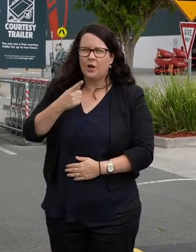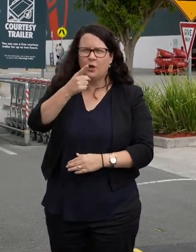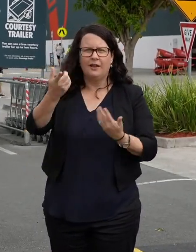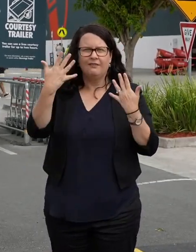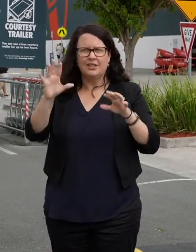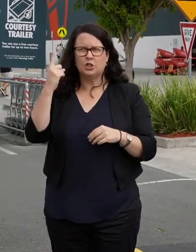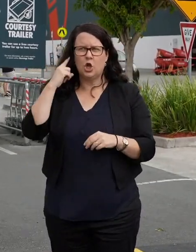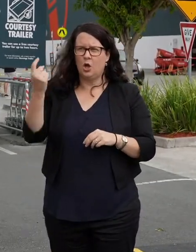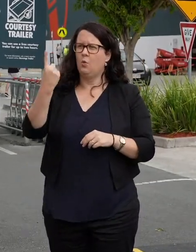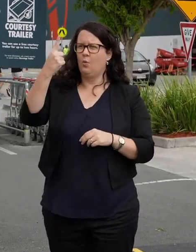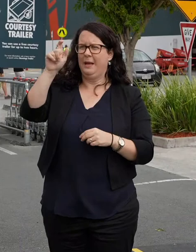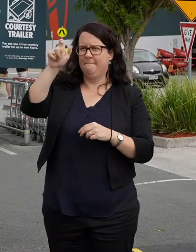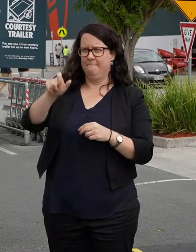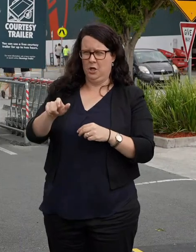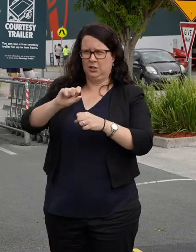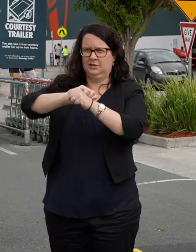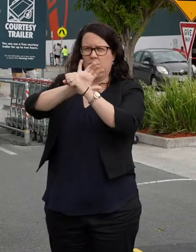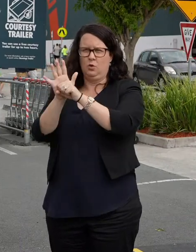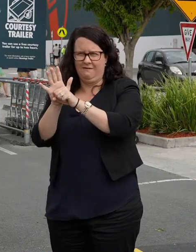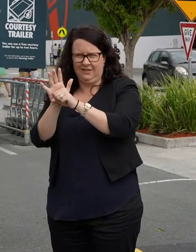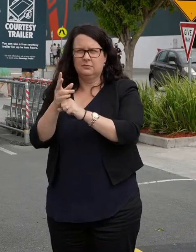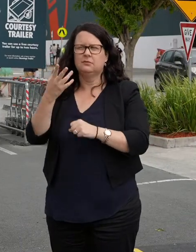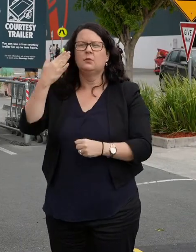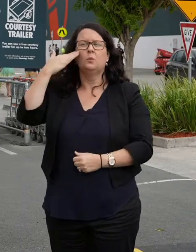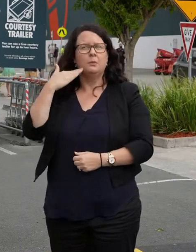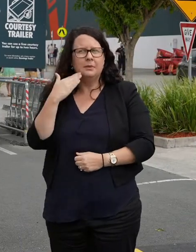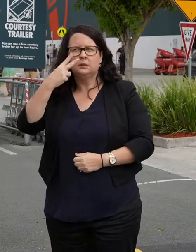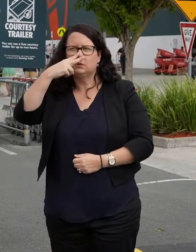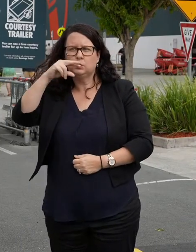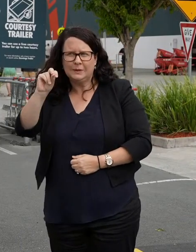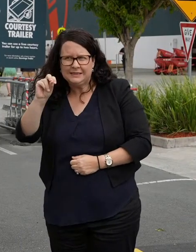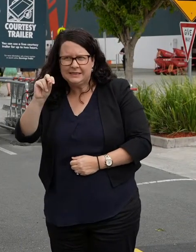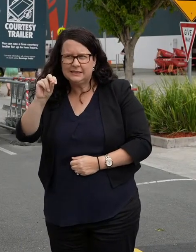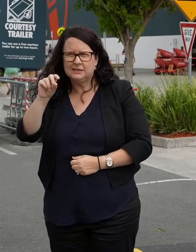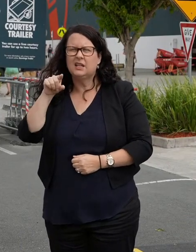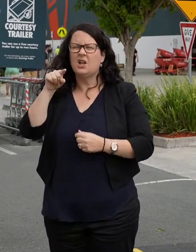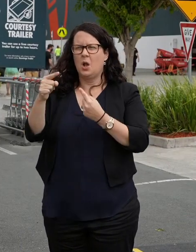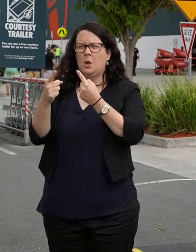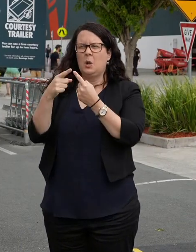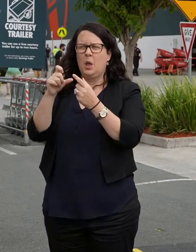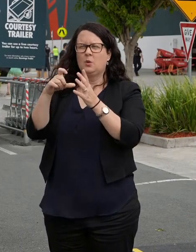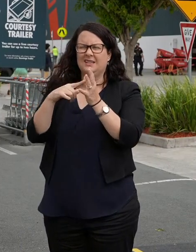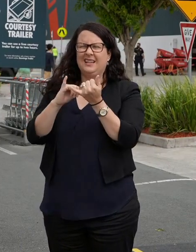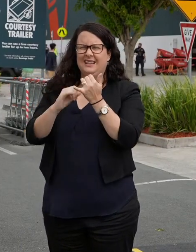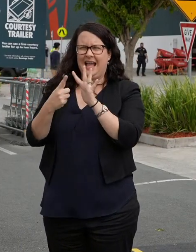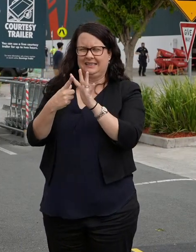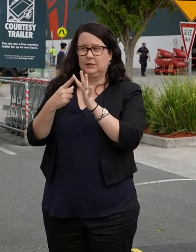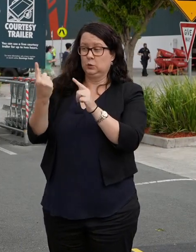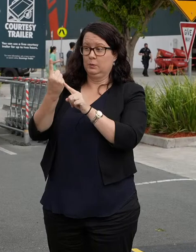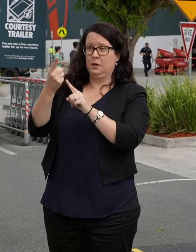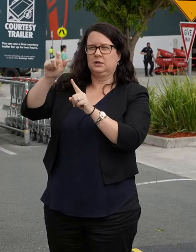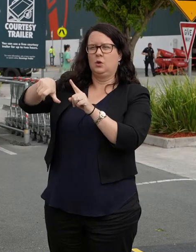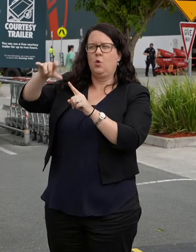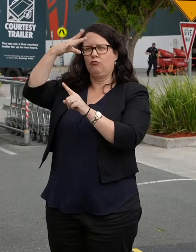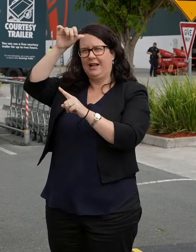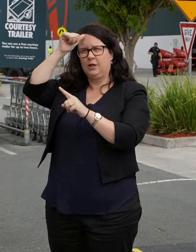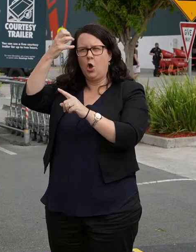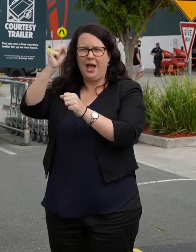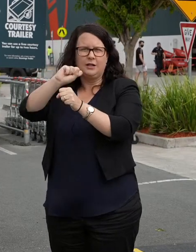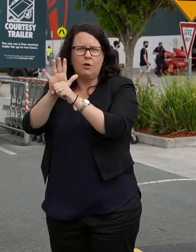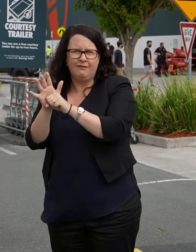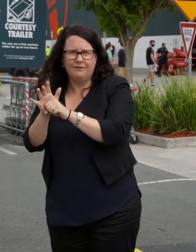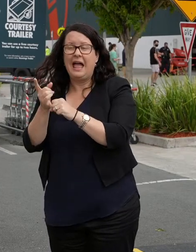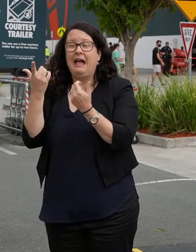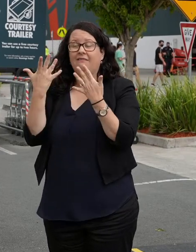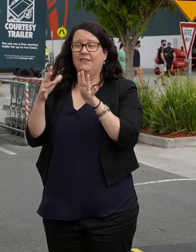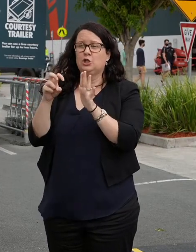one new case today, and this is a girl in her 20s, and she's a close contact of an existing case in Gundawindi, and she has been in